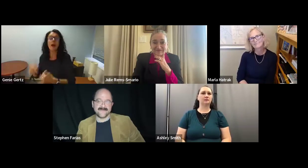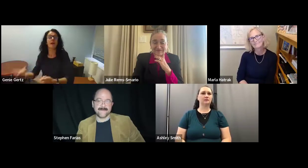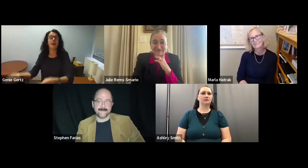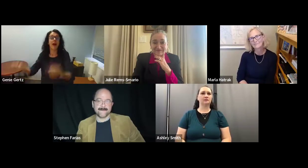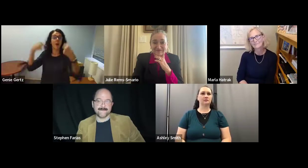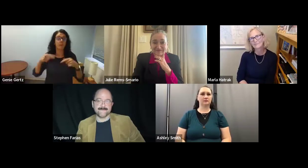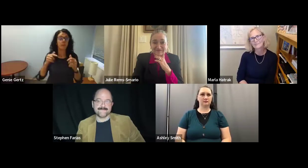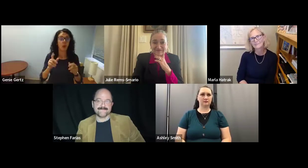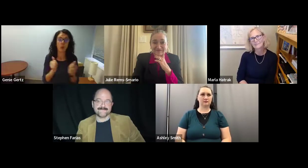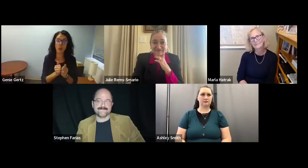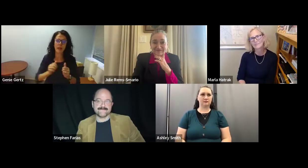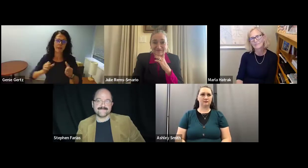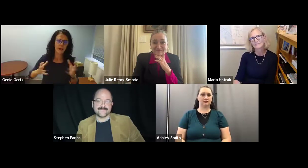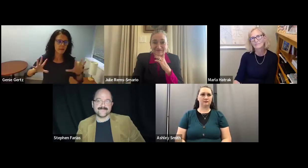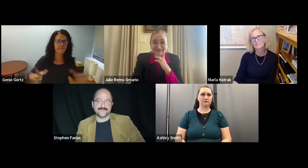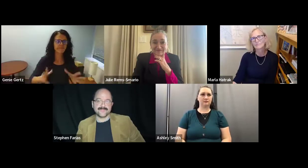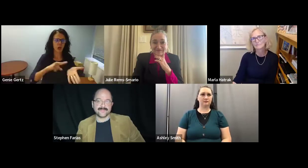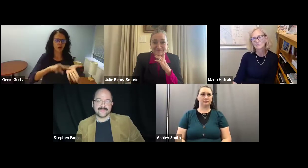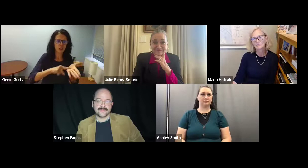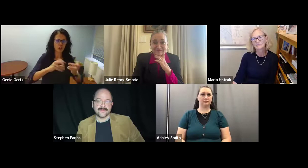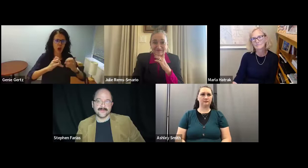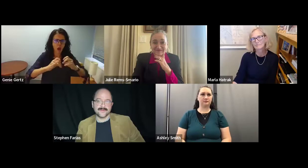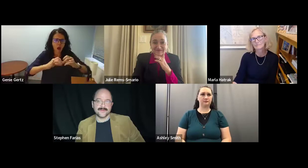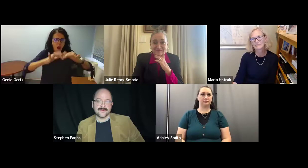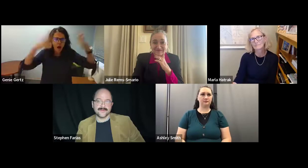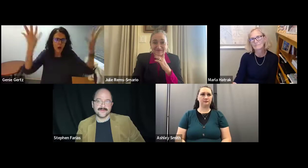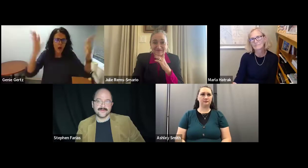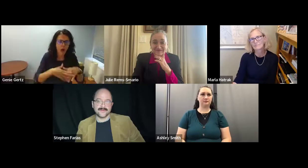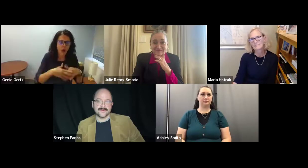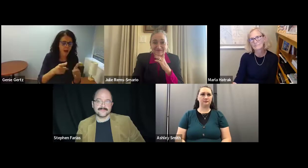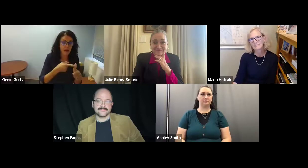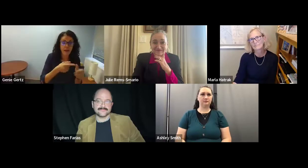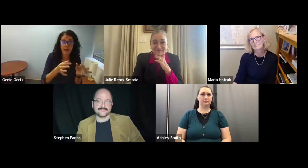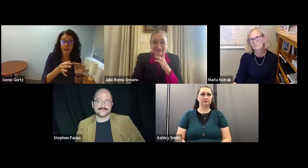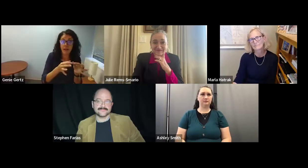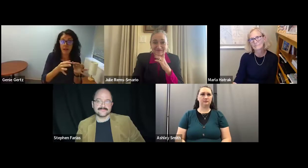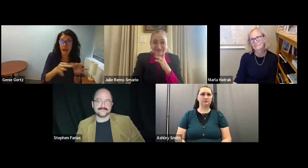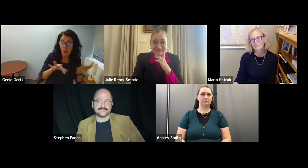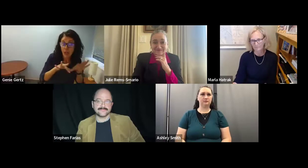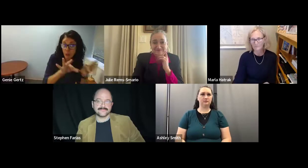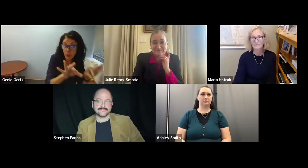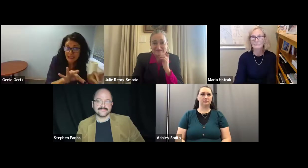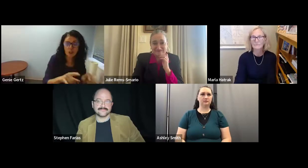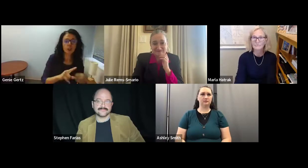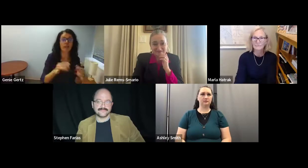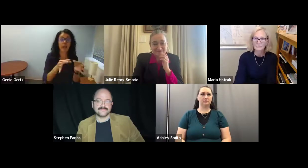Cochlear implant is mechanical. It is implanted, right? So the research is blowing up on